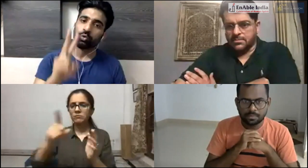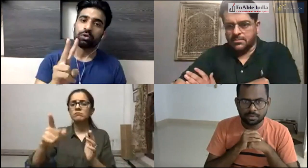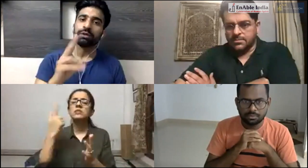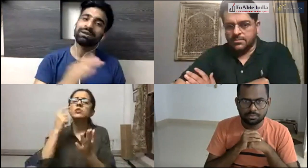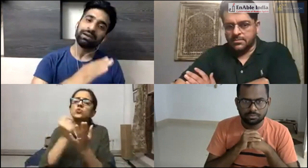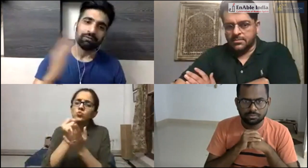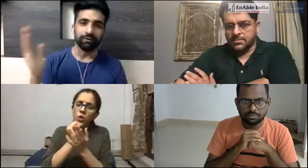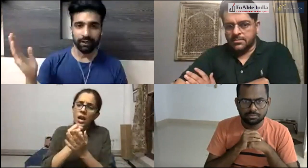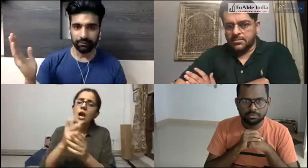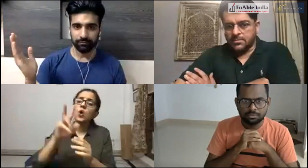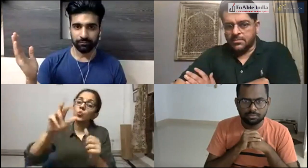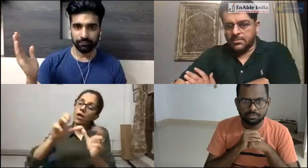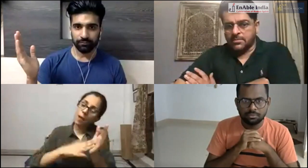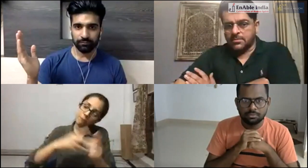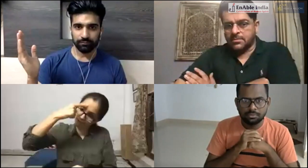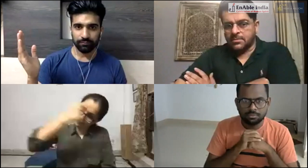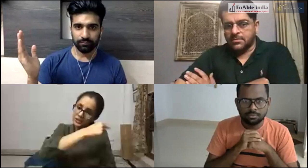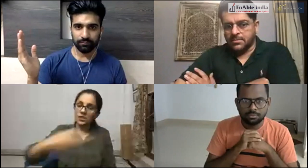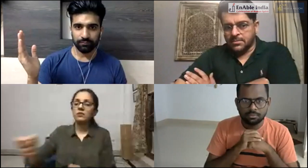at 2 o'clock in midnight every night.